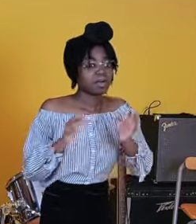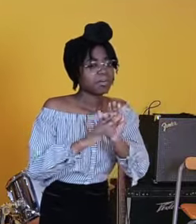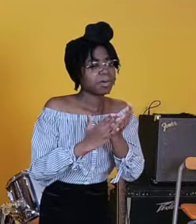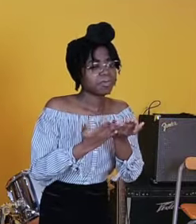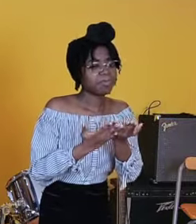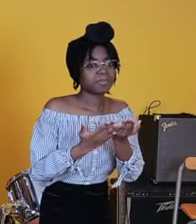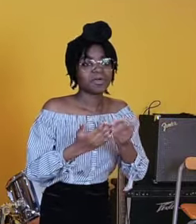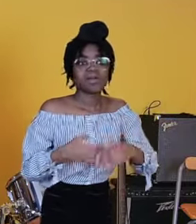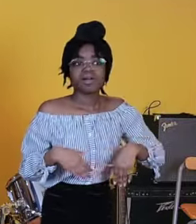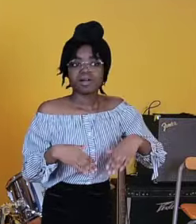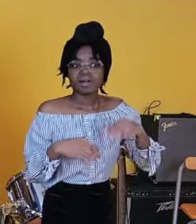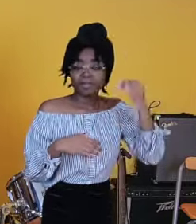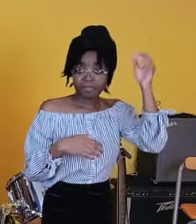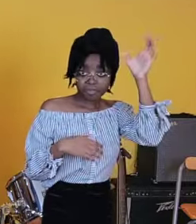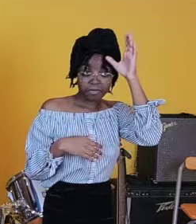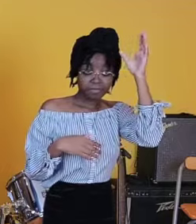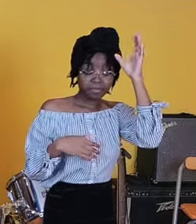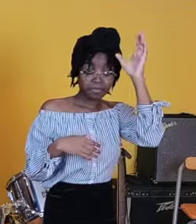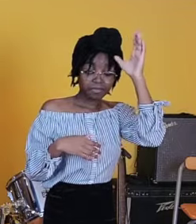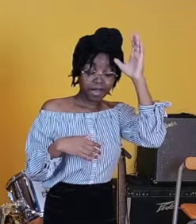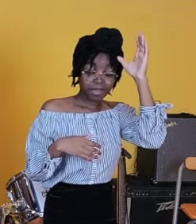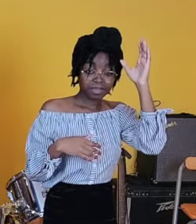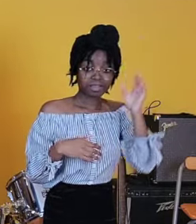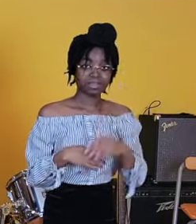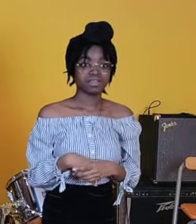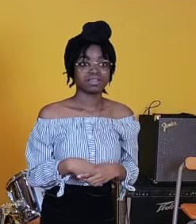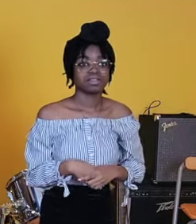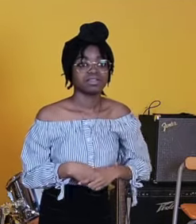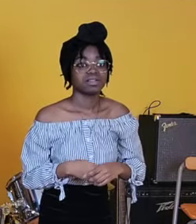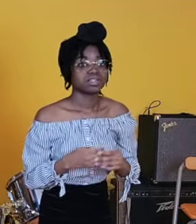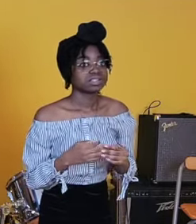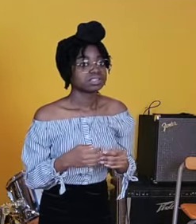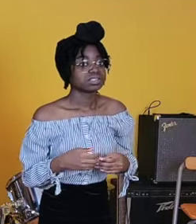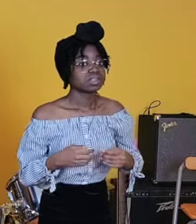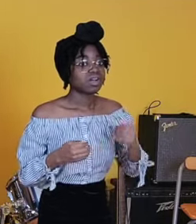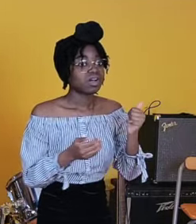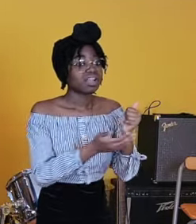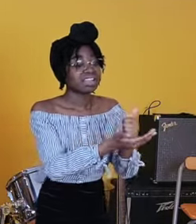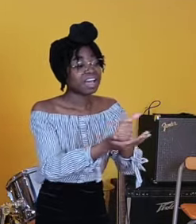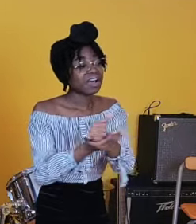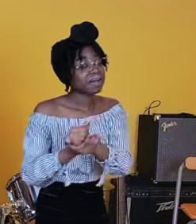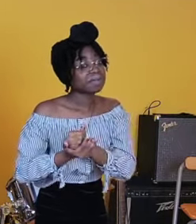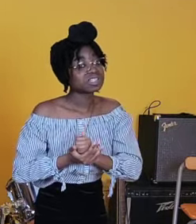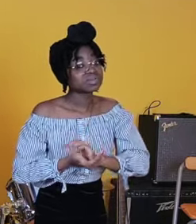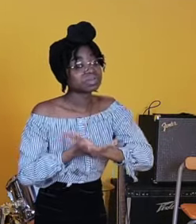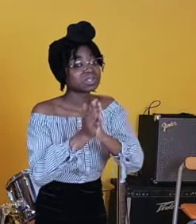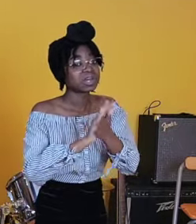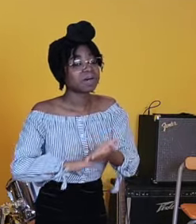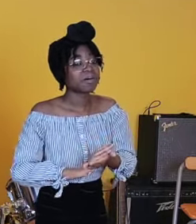to help us become more like him, God our Father, who is in heaven. You see, to help us in our